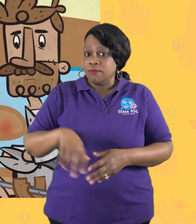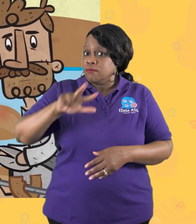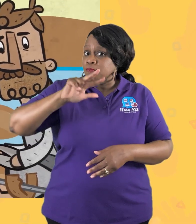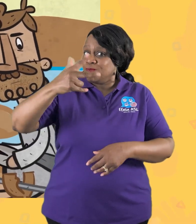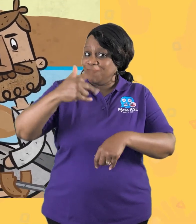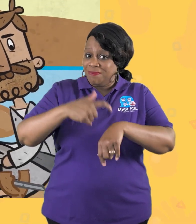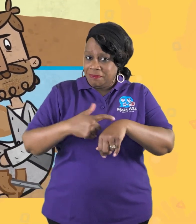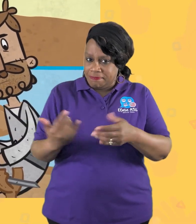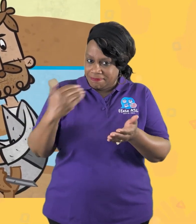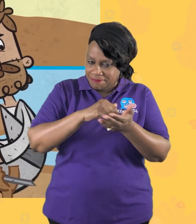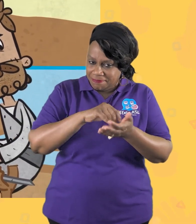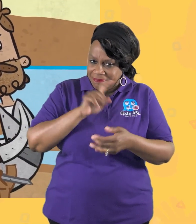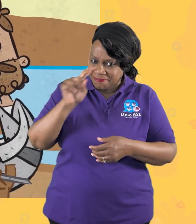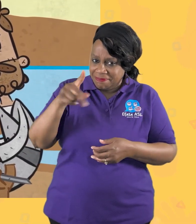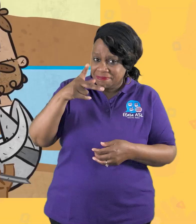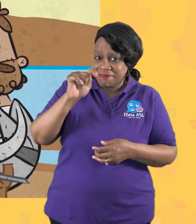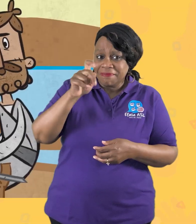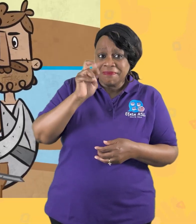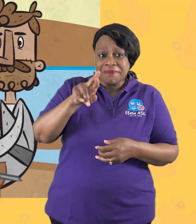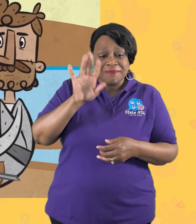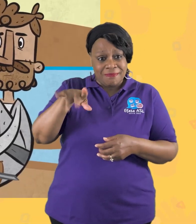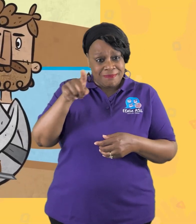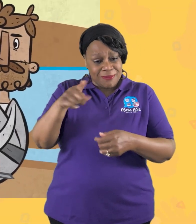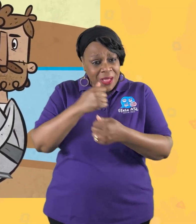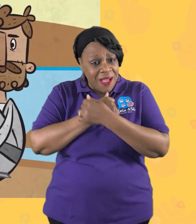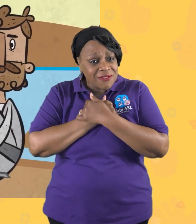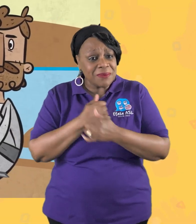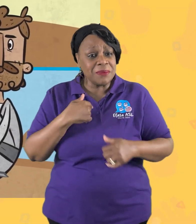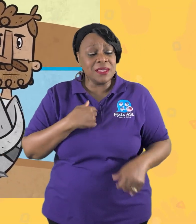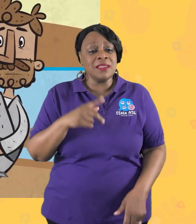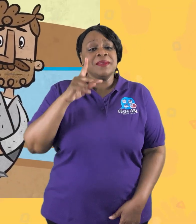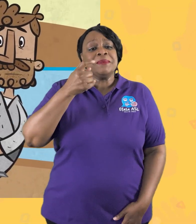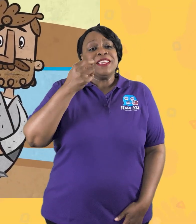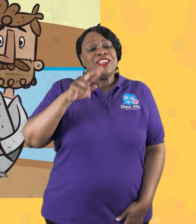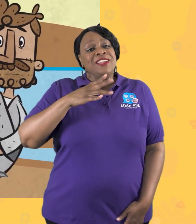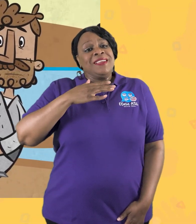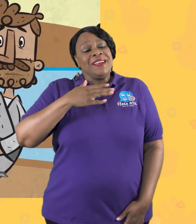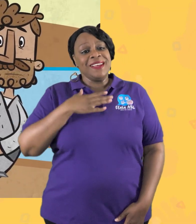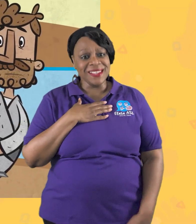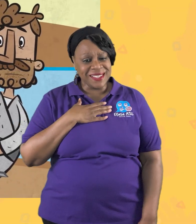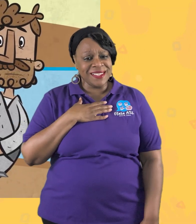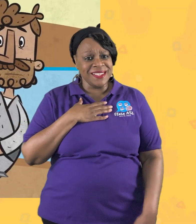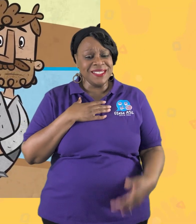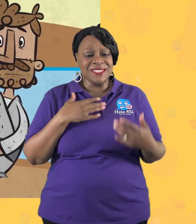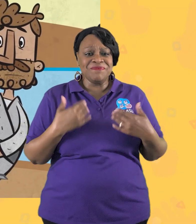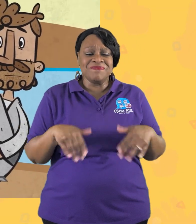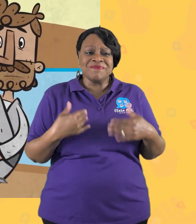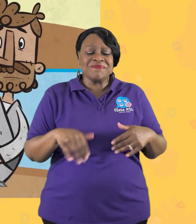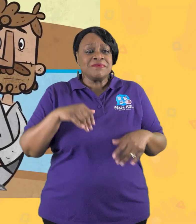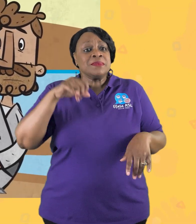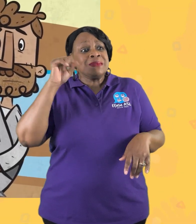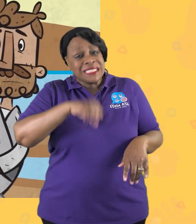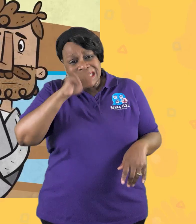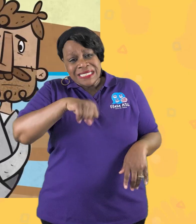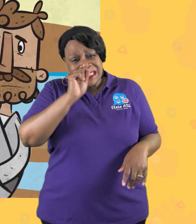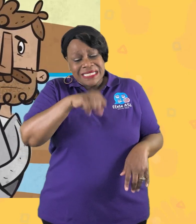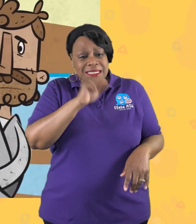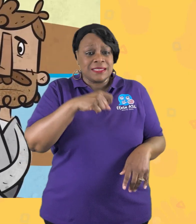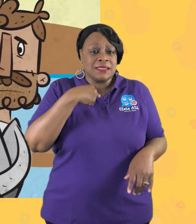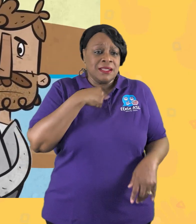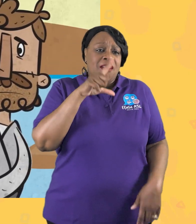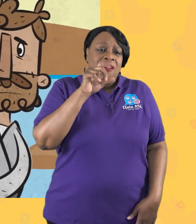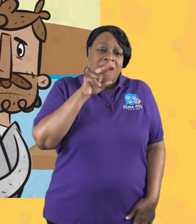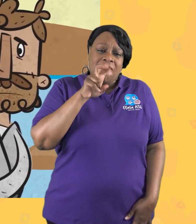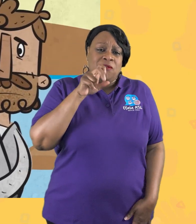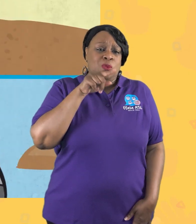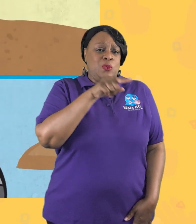then a third time Jesus asked Peter, "Do you love me?" Peter was hurt that Jesus asked the question a third time, so